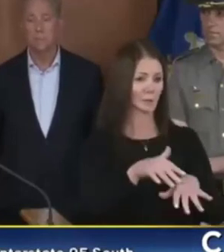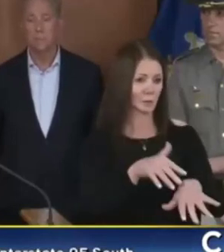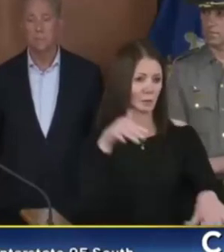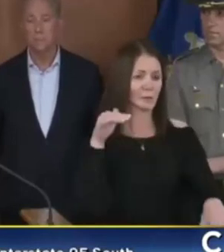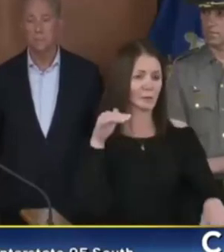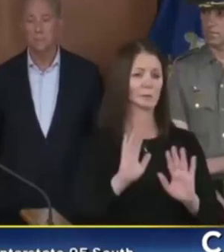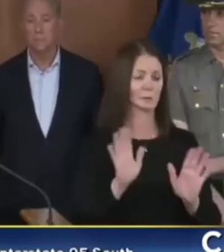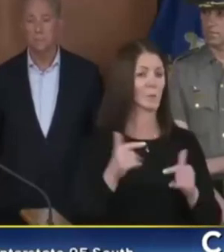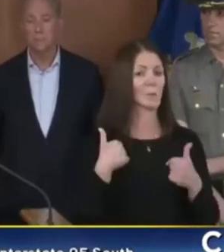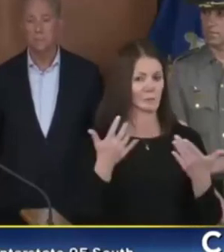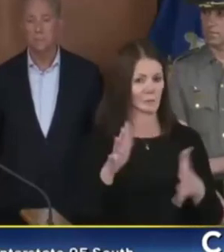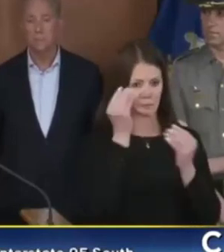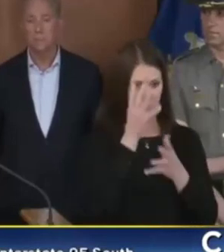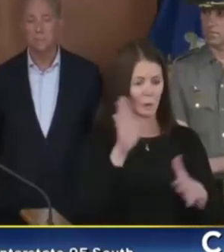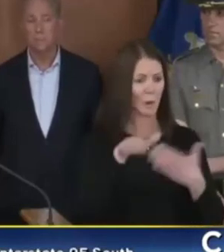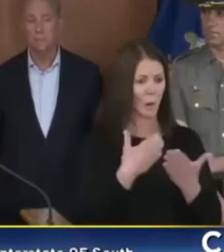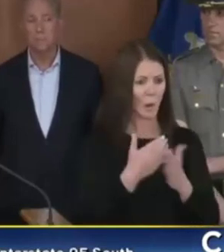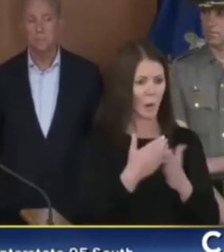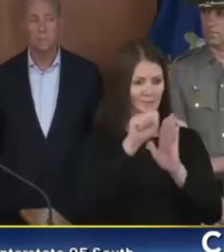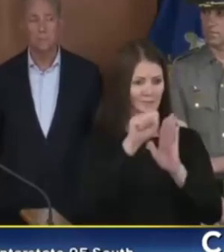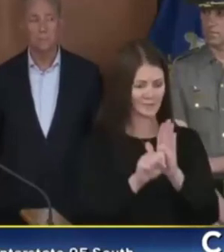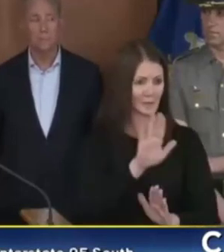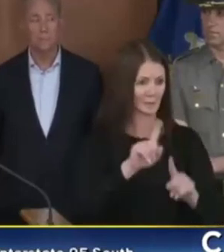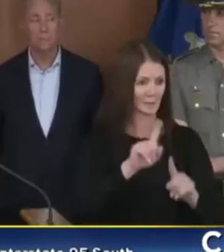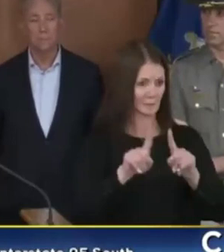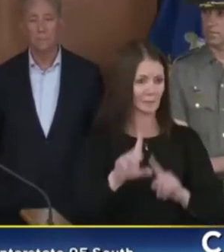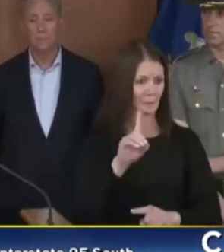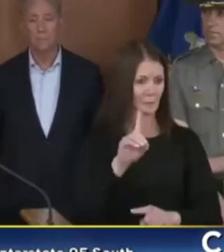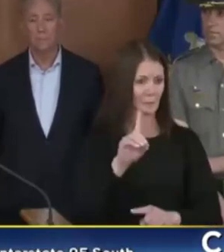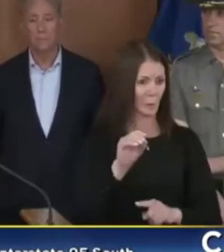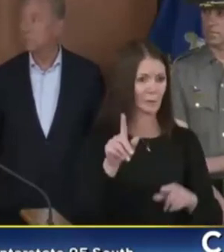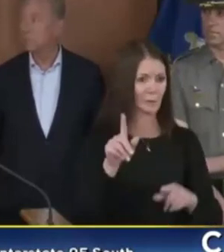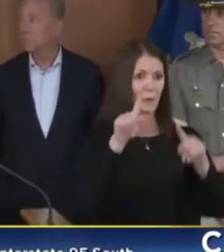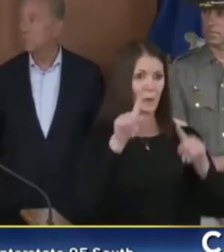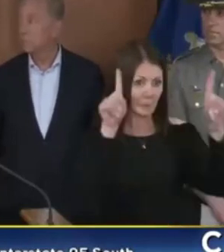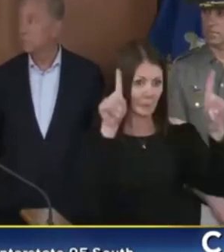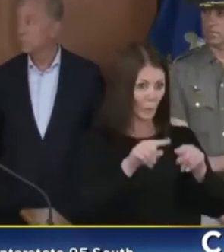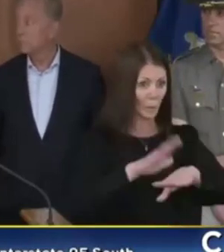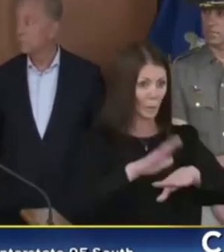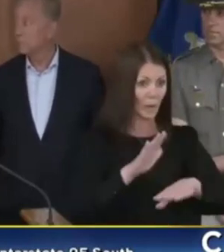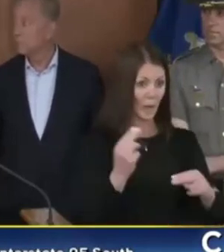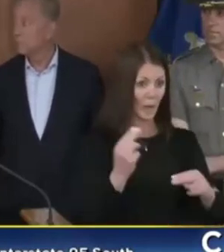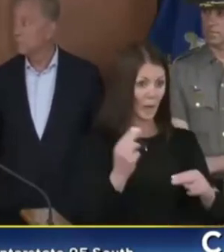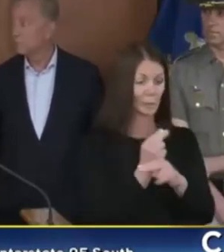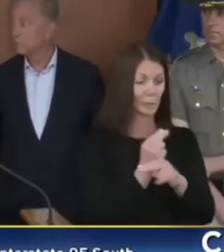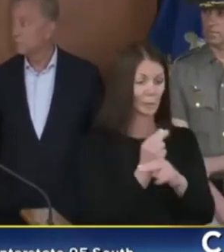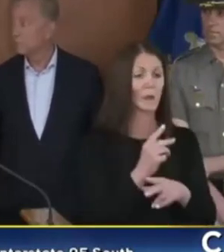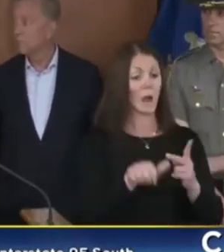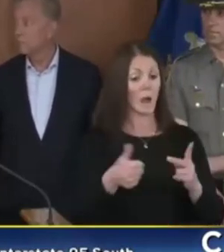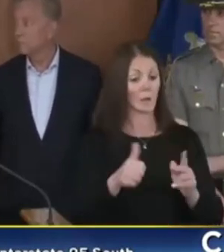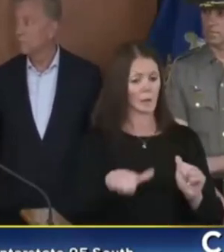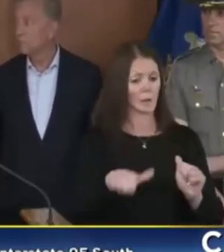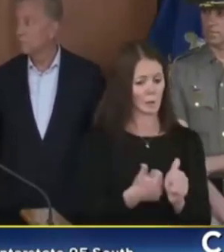communication has been pushed out to all the state DOTs on their overhead VMS boards, also through a system that we're able to